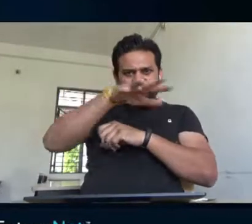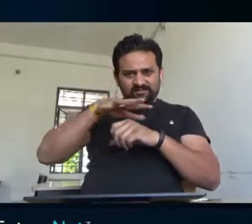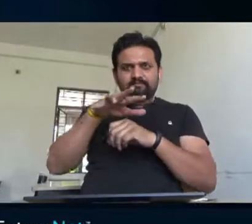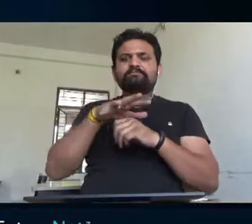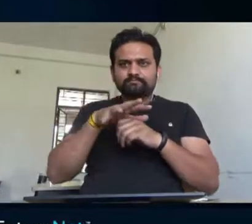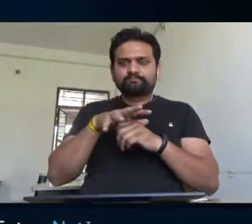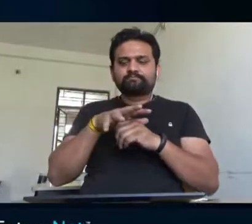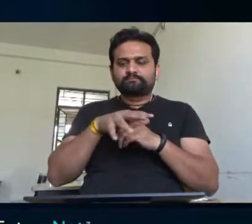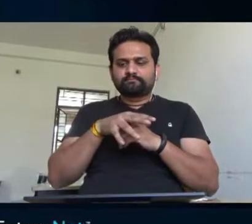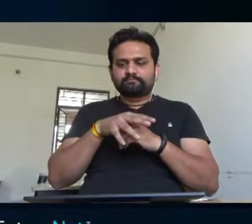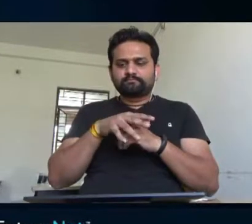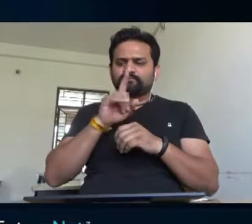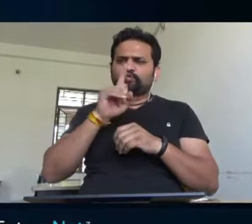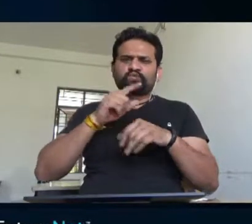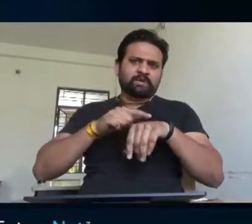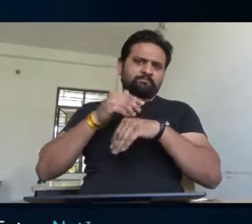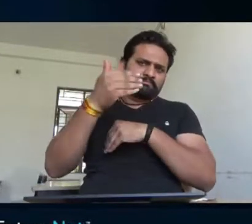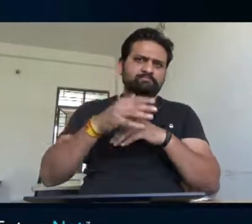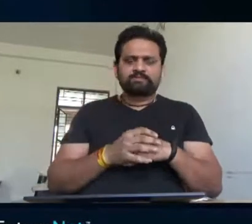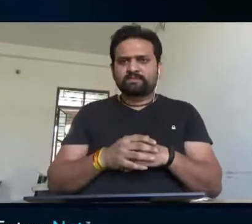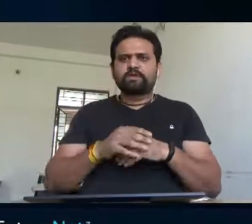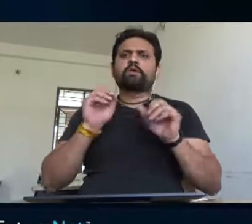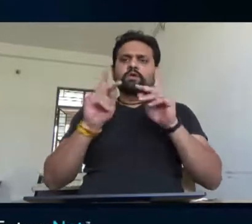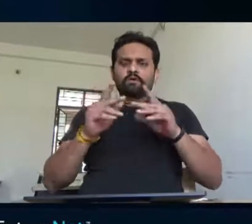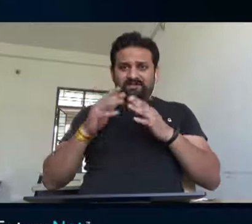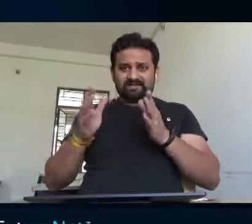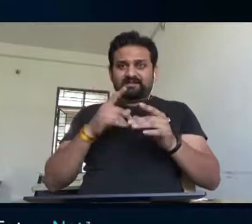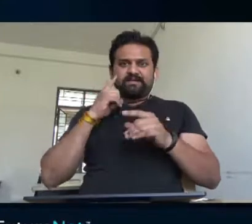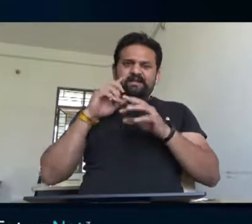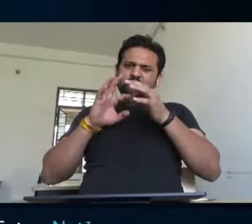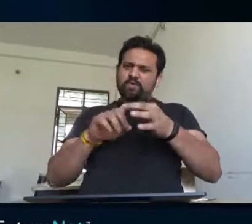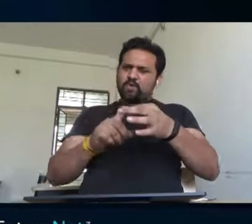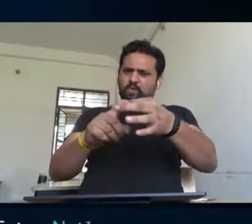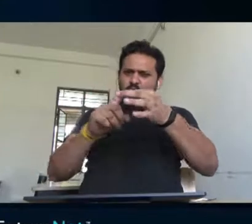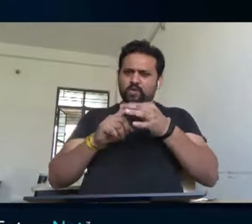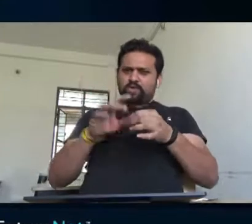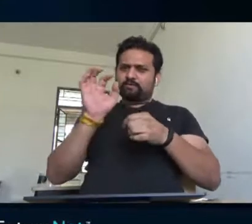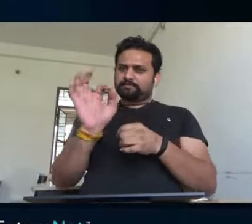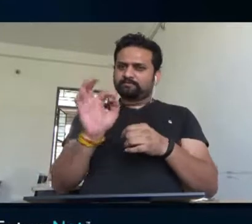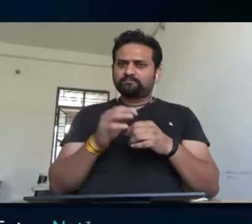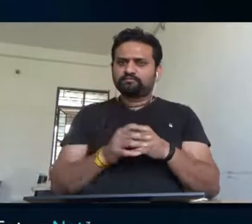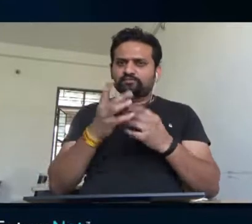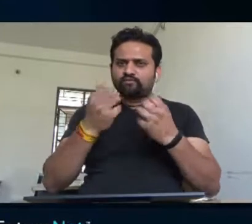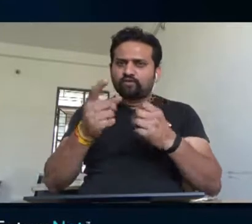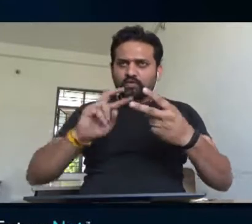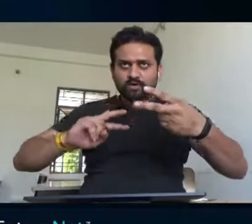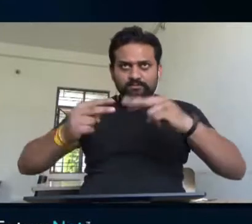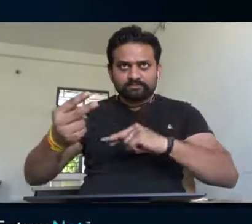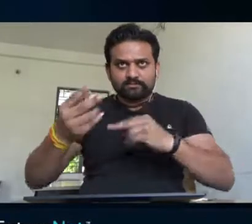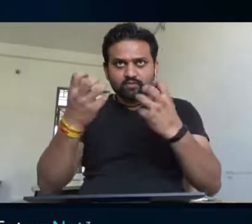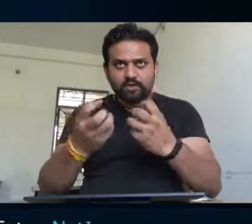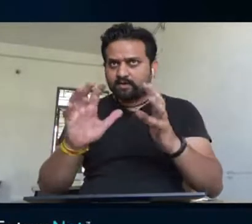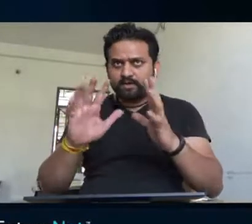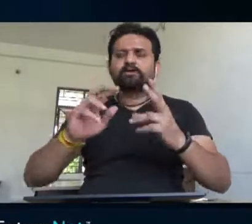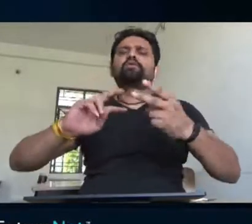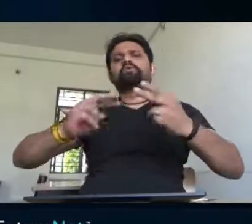and that is for sure. But anyway, the main question was only, are you on an exchanger or not? And when you